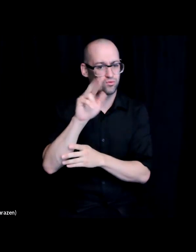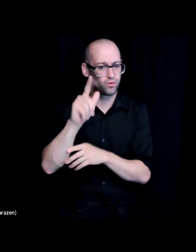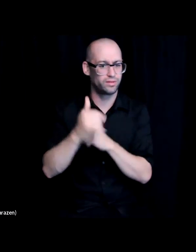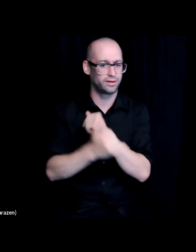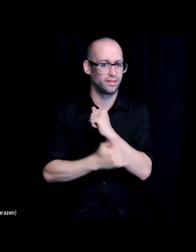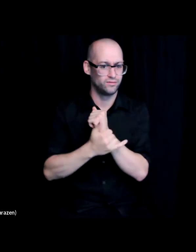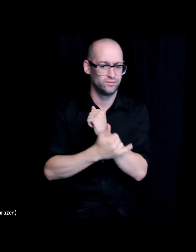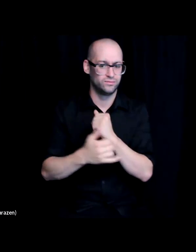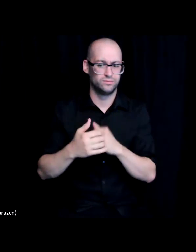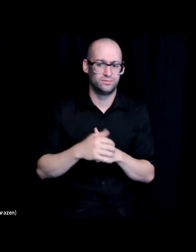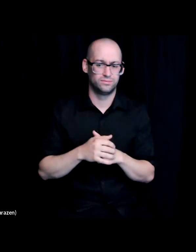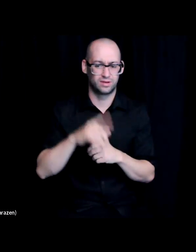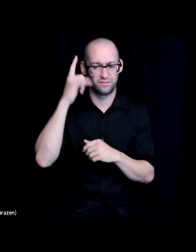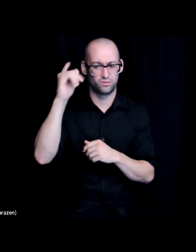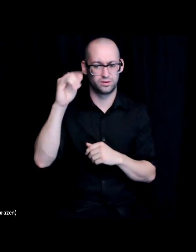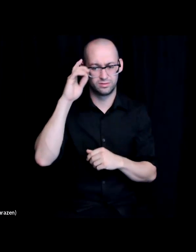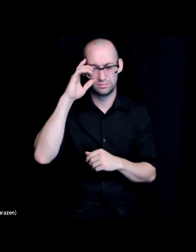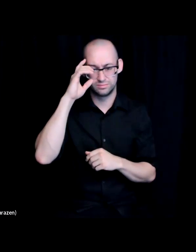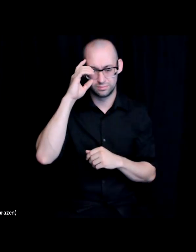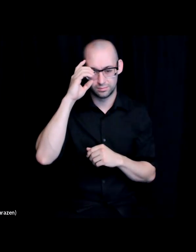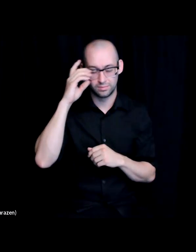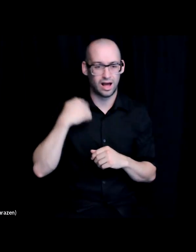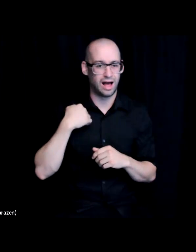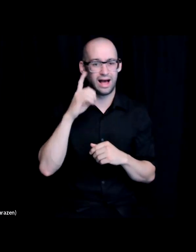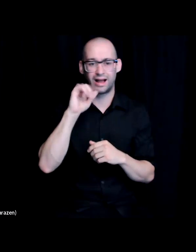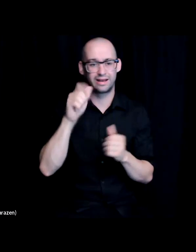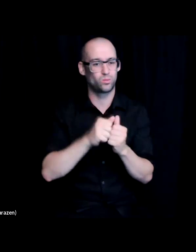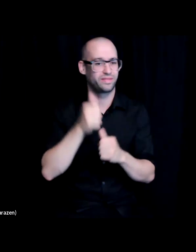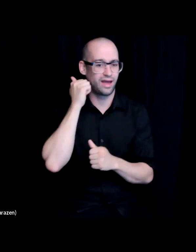I mean, I'm speaking because I deal with it every day.